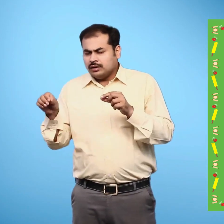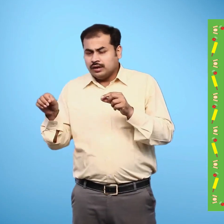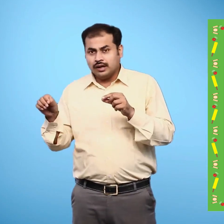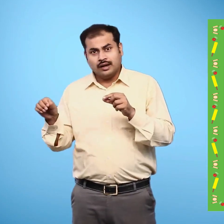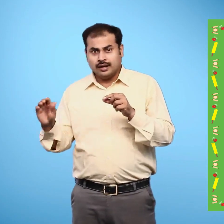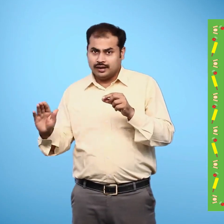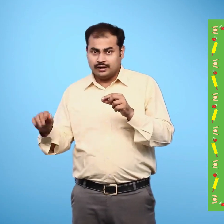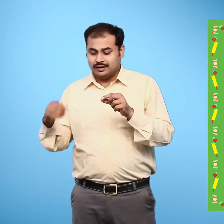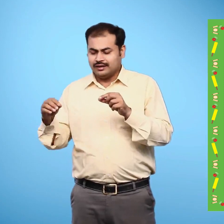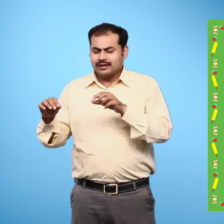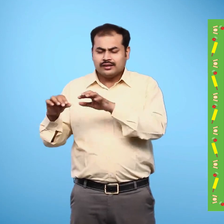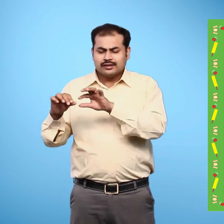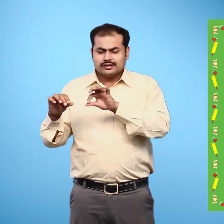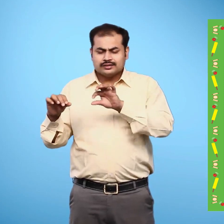it is?